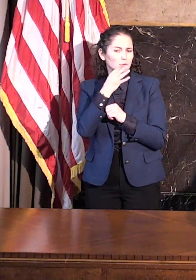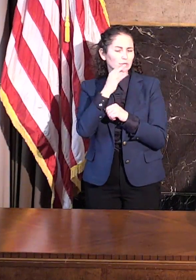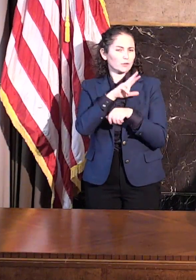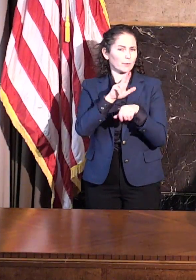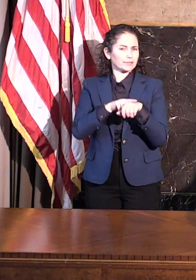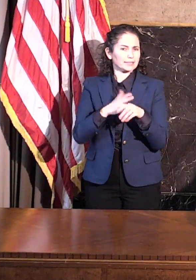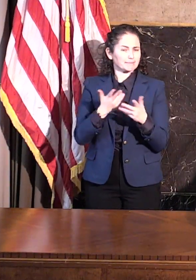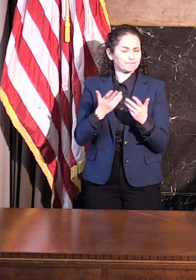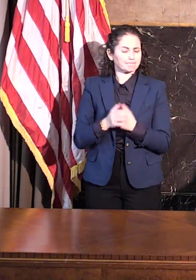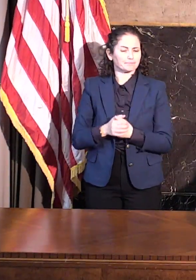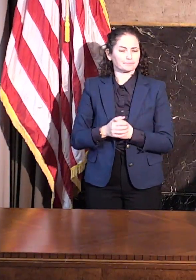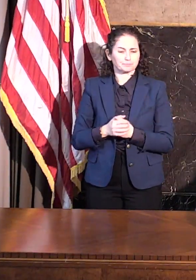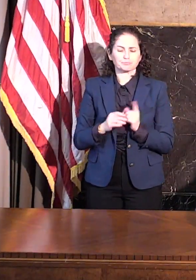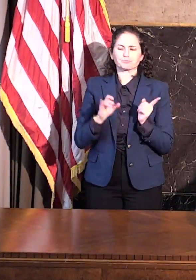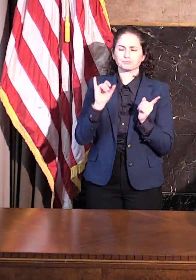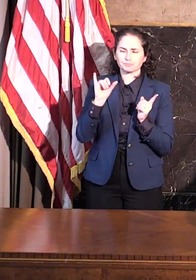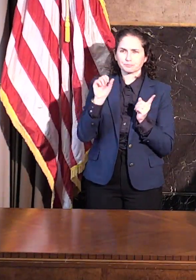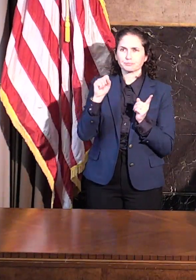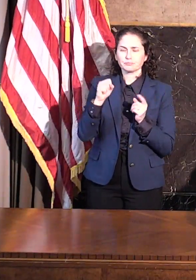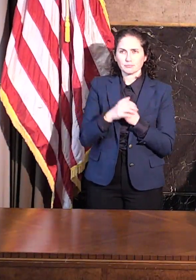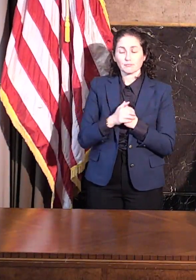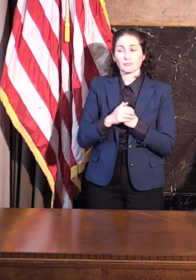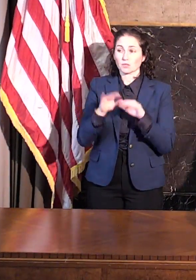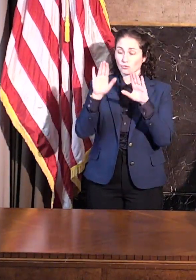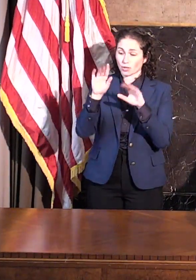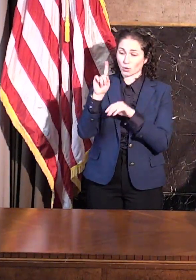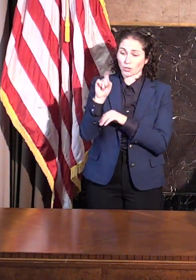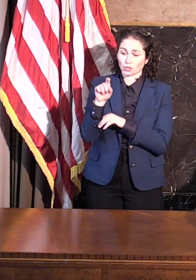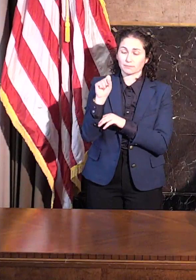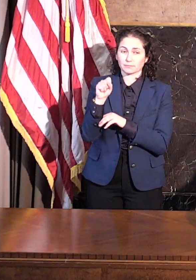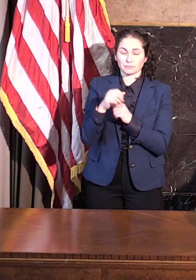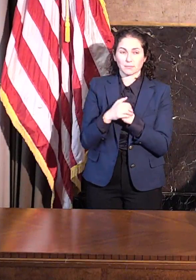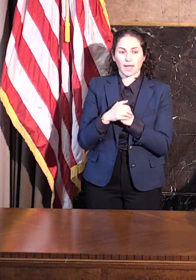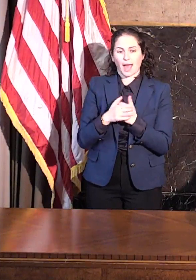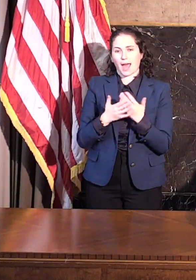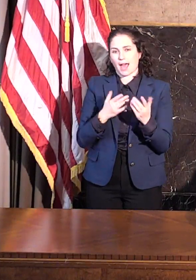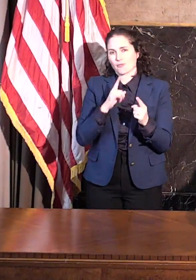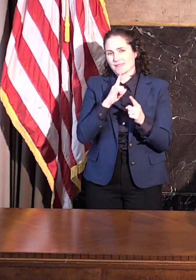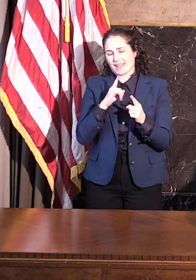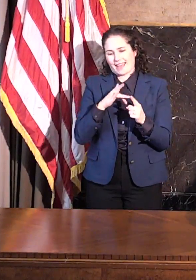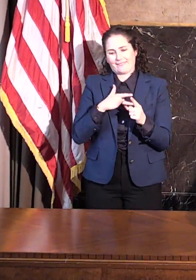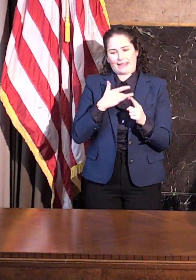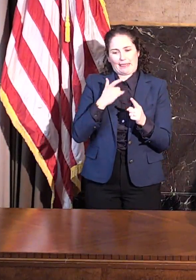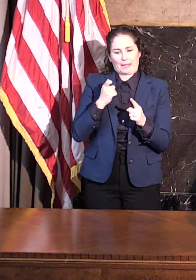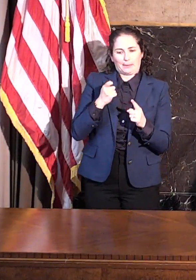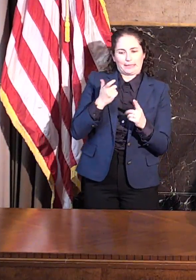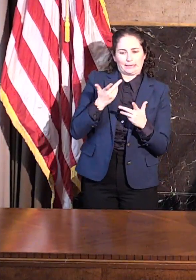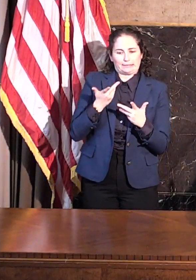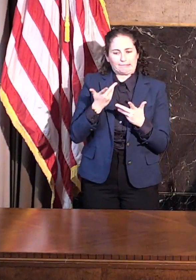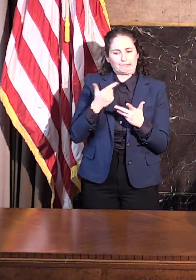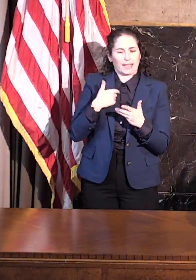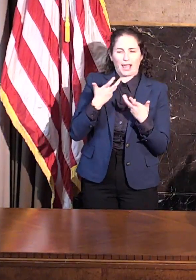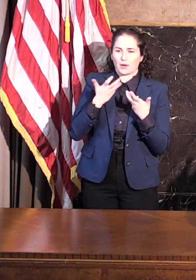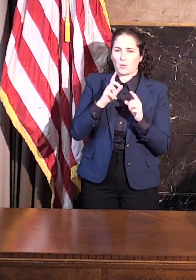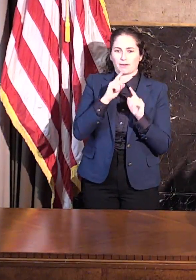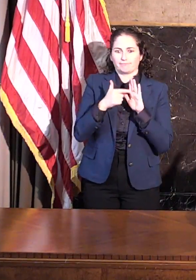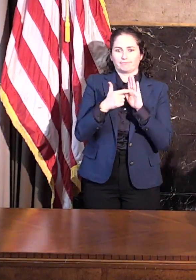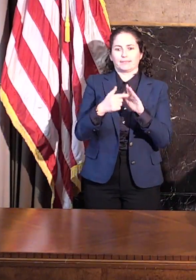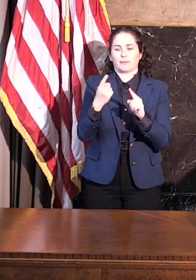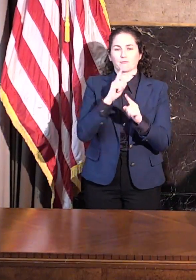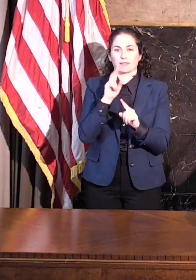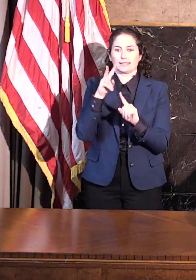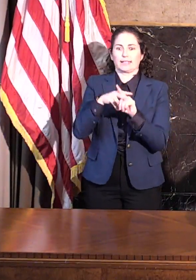doing now, but we ought to be doing it in a revenue neutral way so that we don't create a structural budget deficit like the